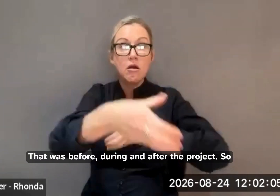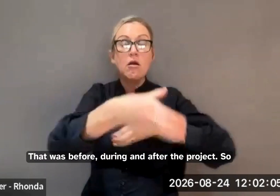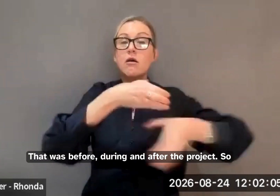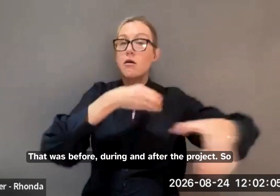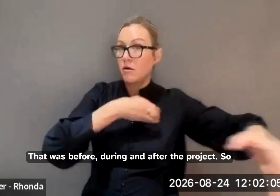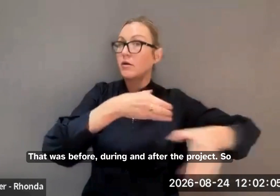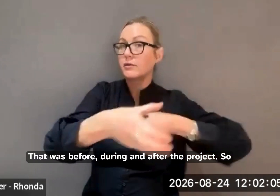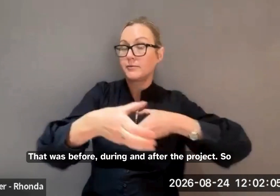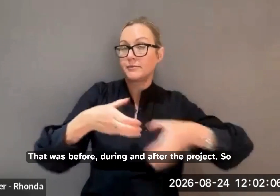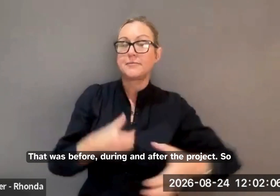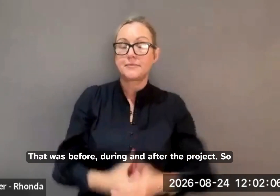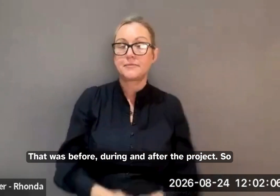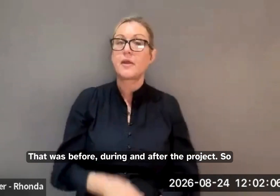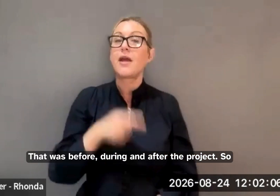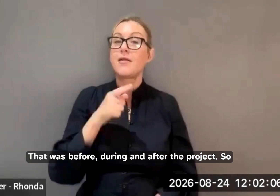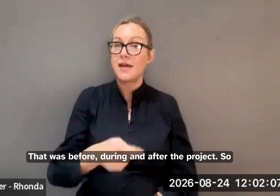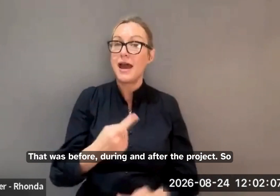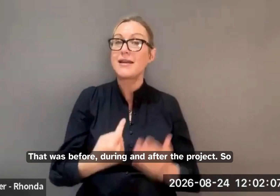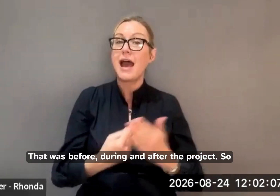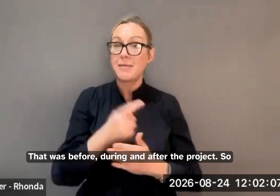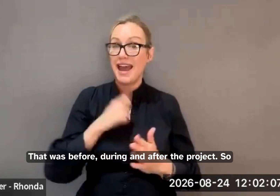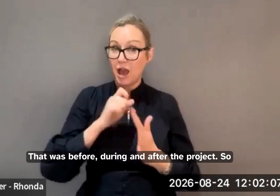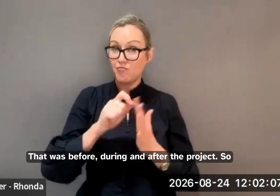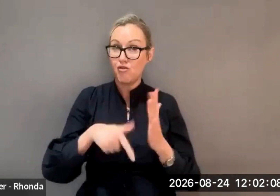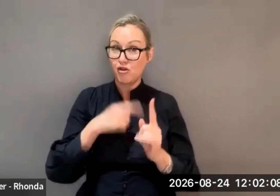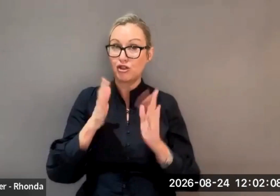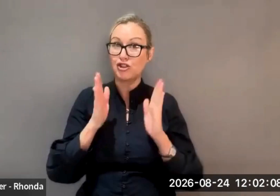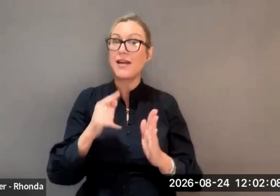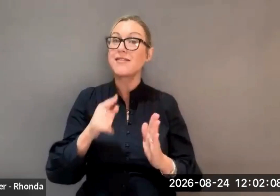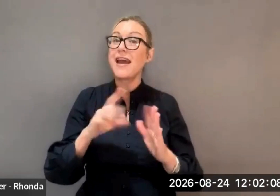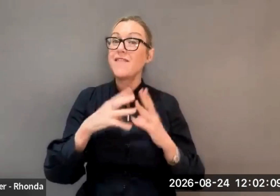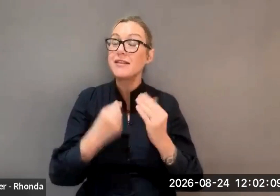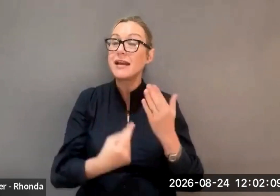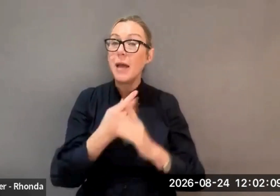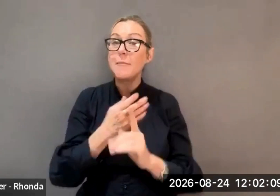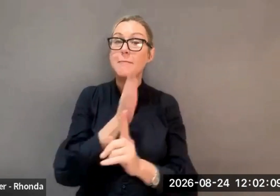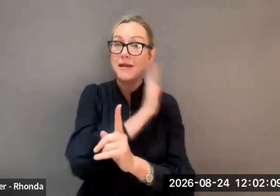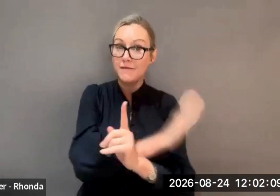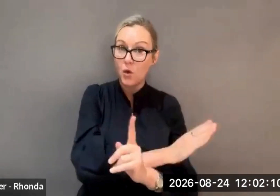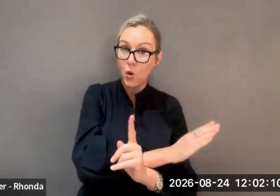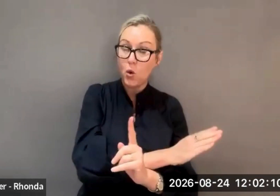That was before, during, and after the project.